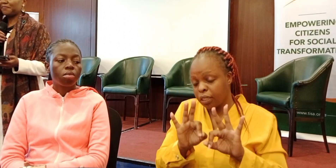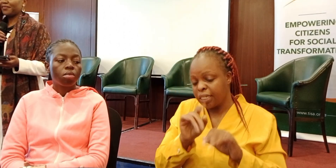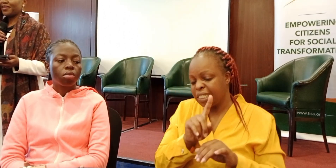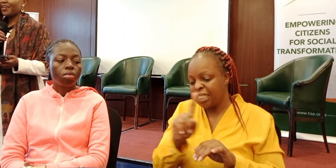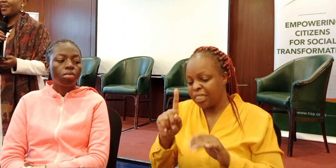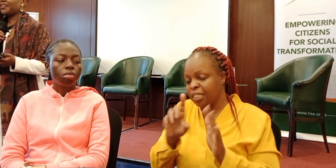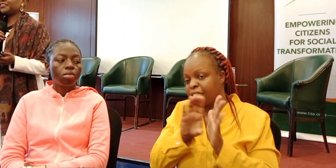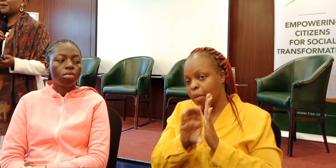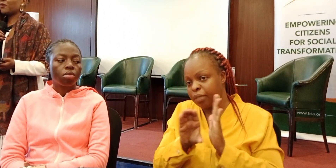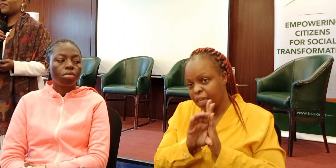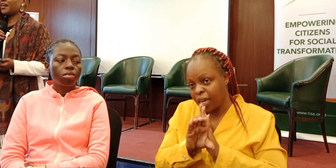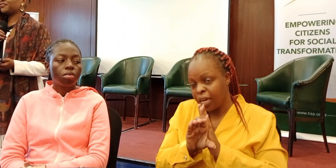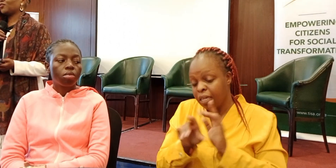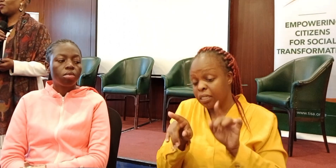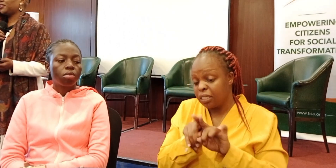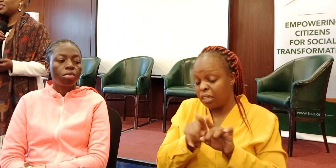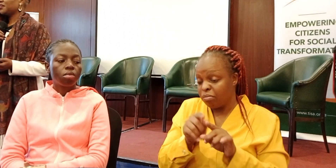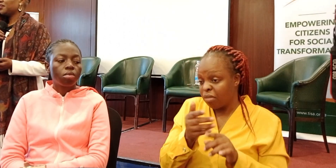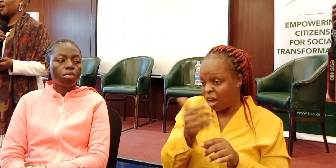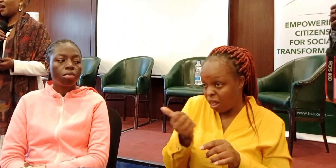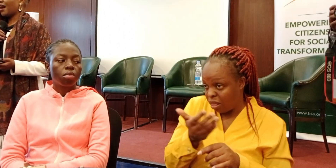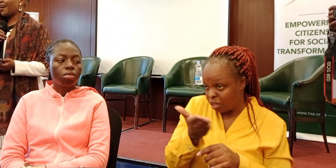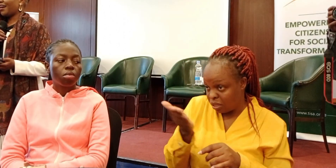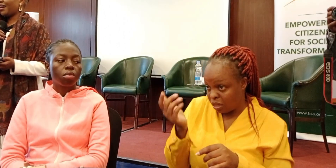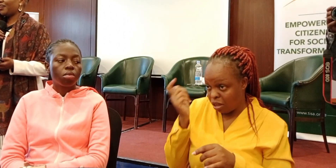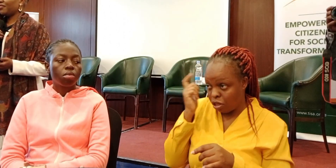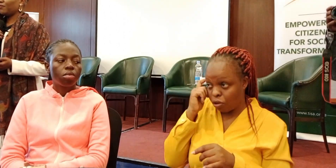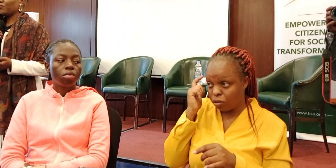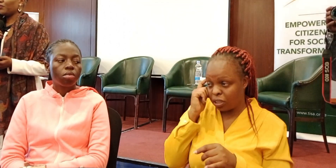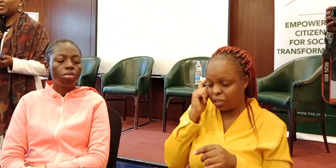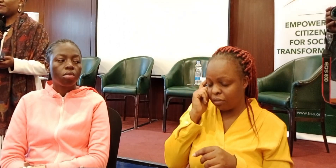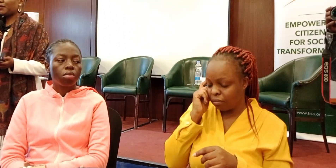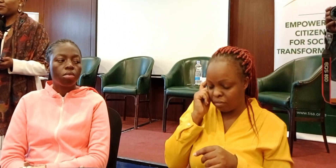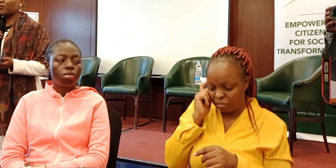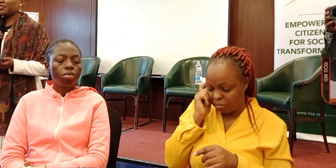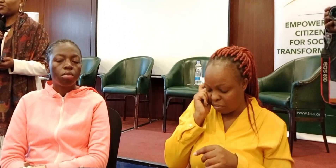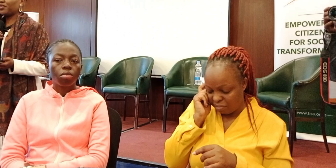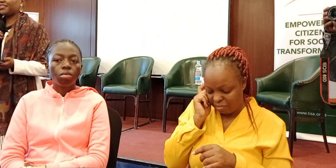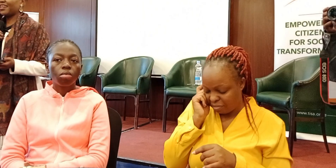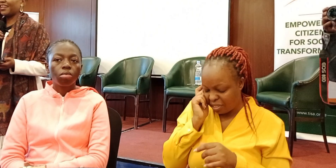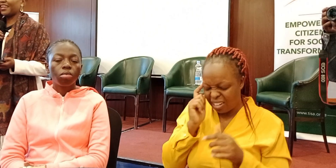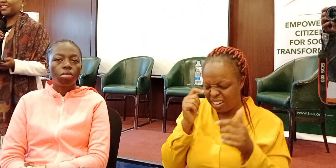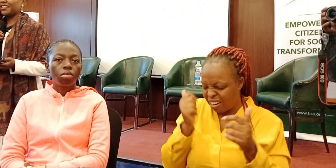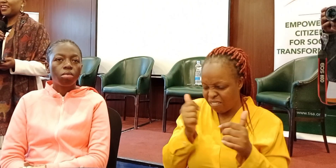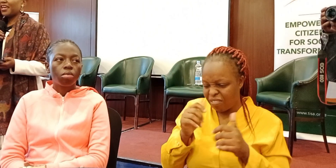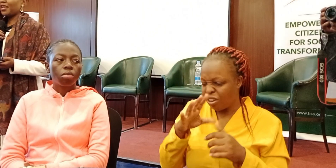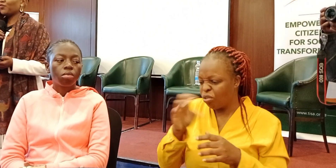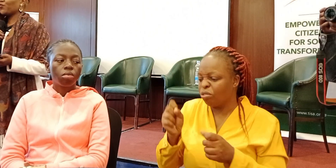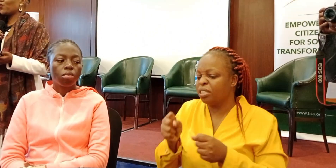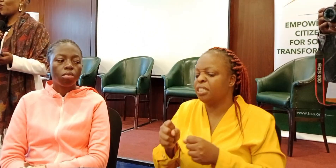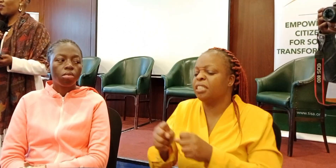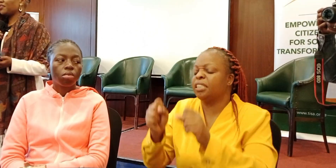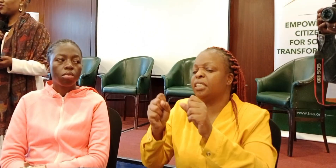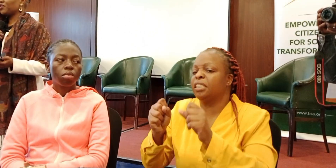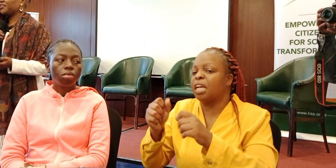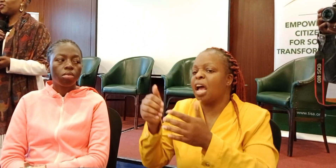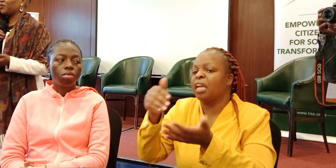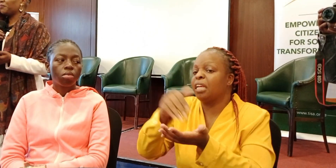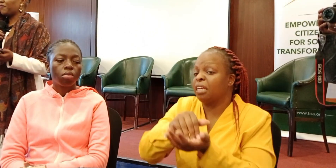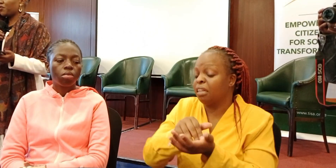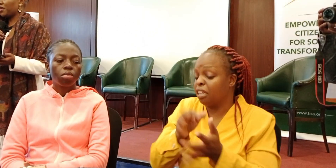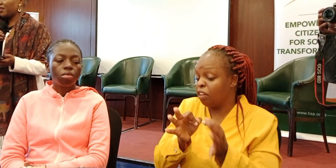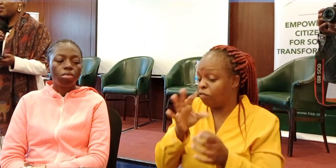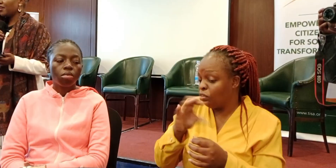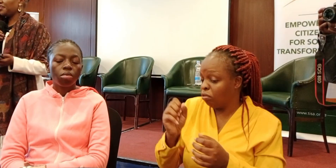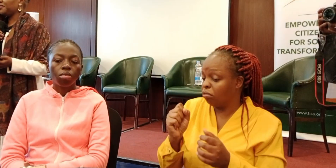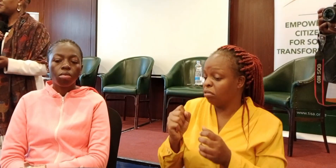chapter. And some of us thought, we will never be on the streets again. And if we go on the streets, it will